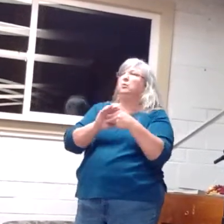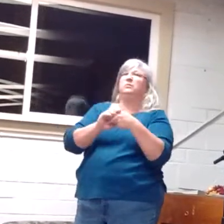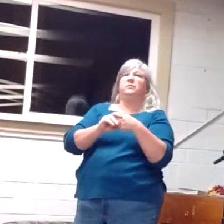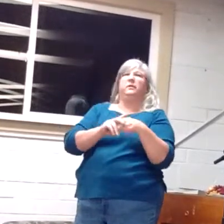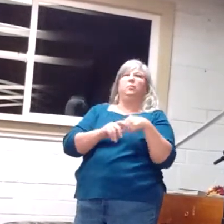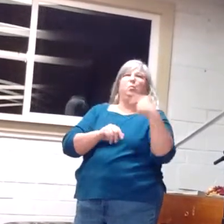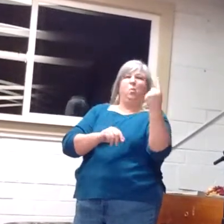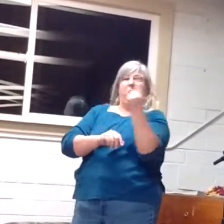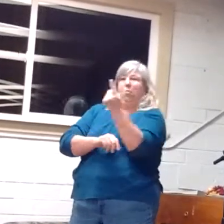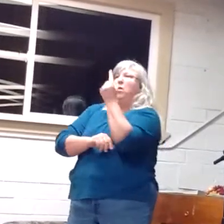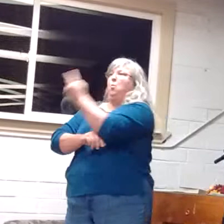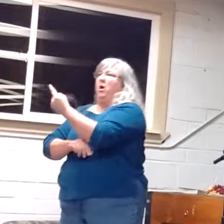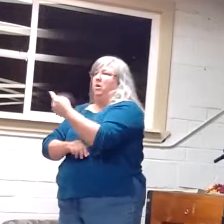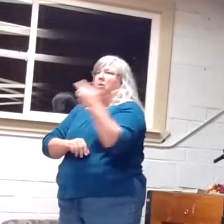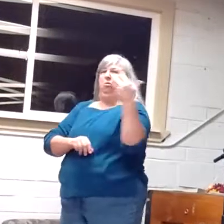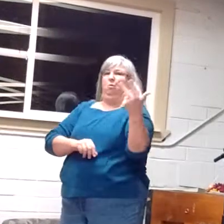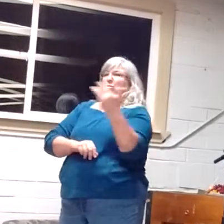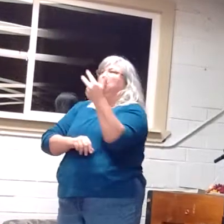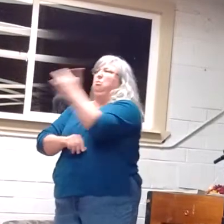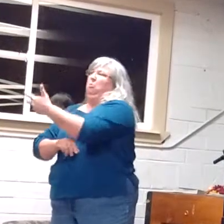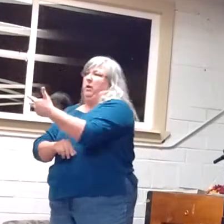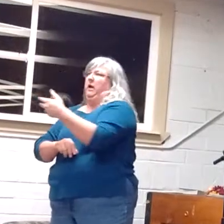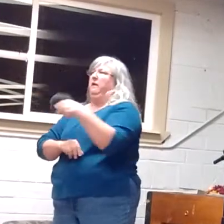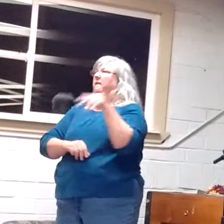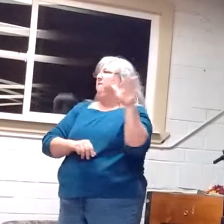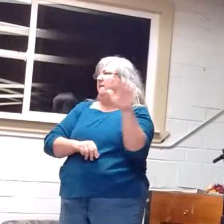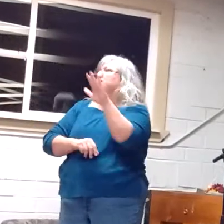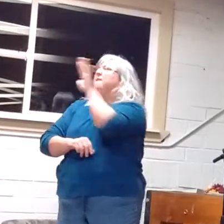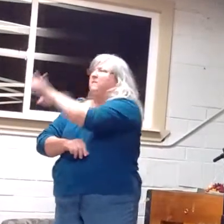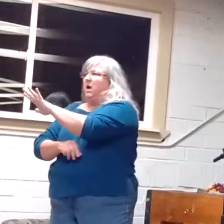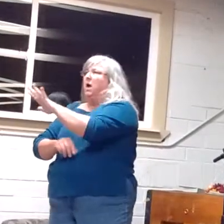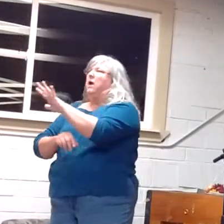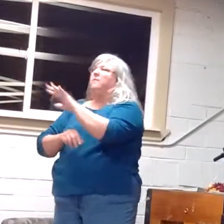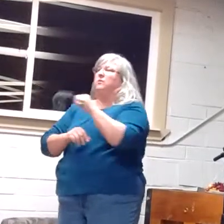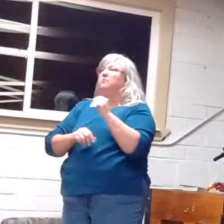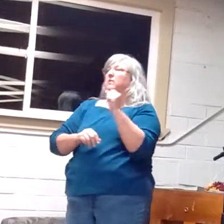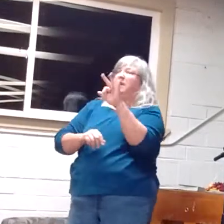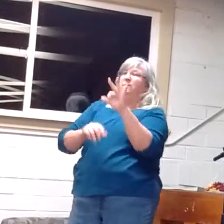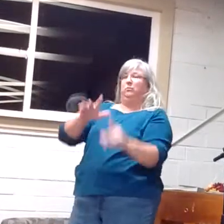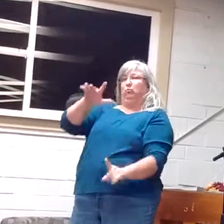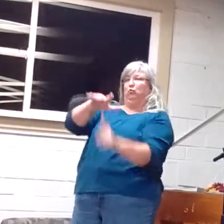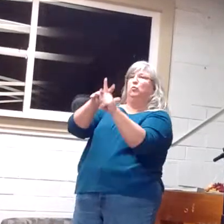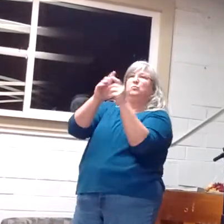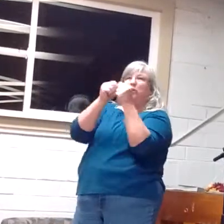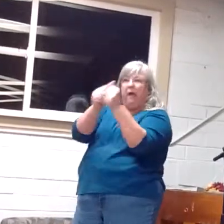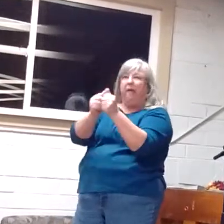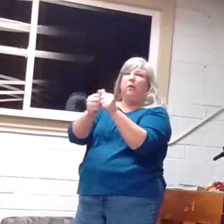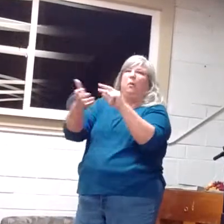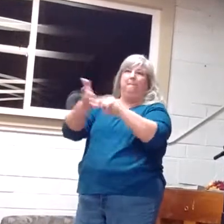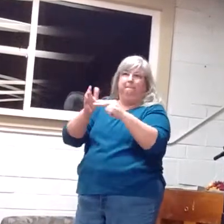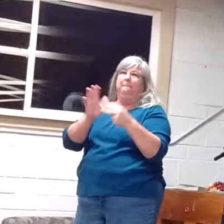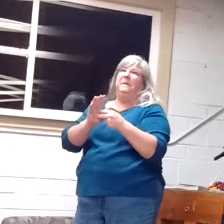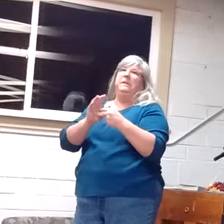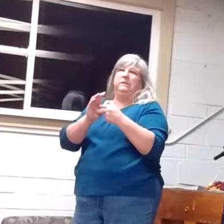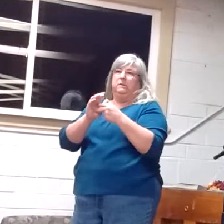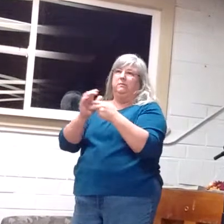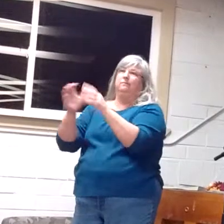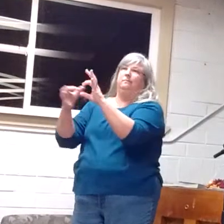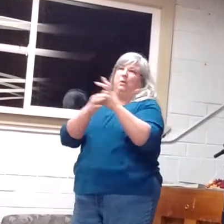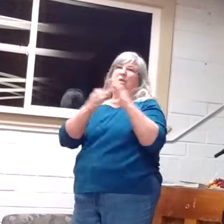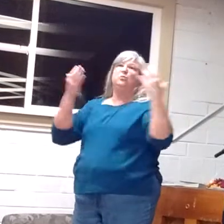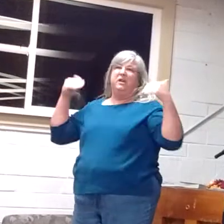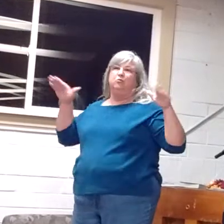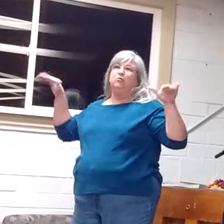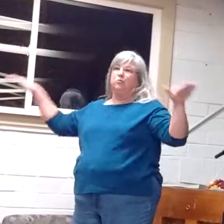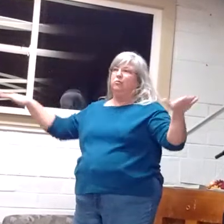So basically 333, 555, 1111, which basically, I don't know if